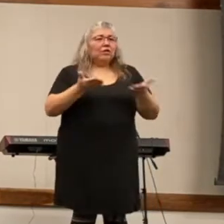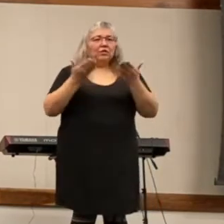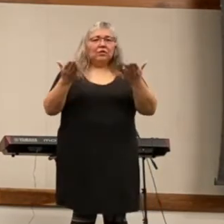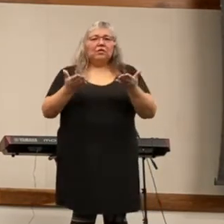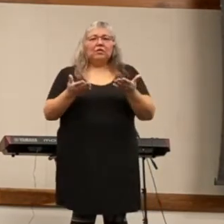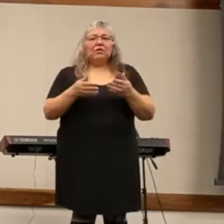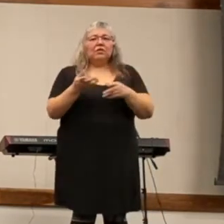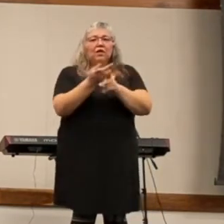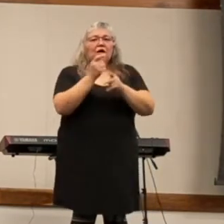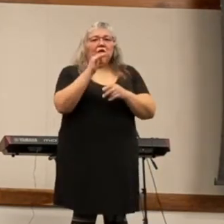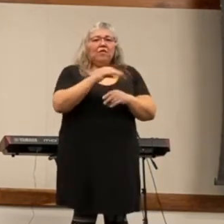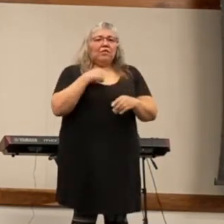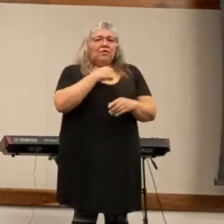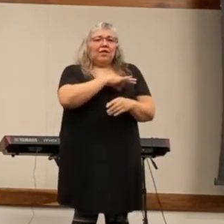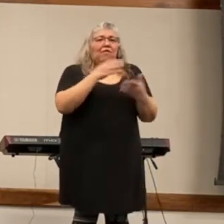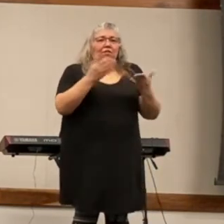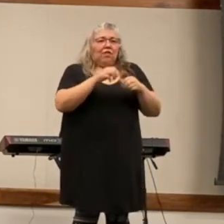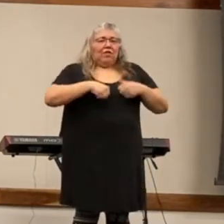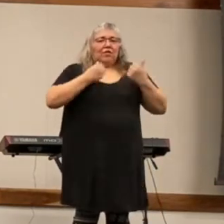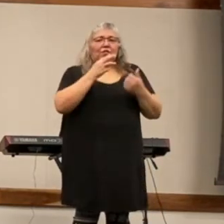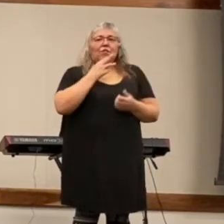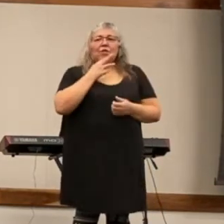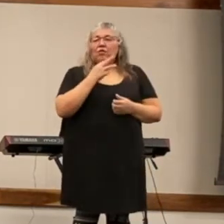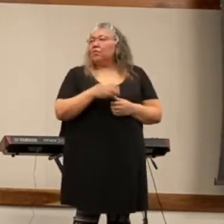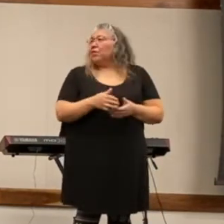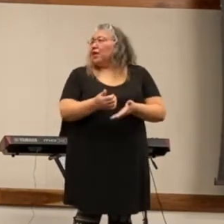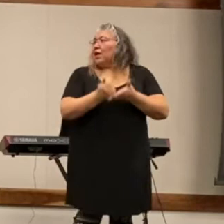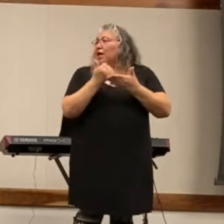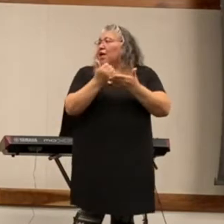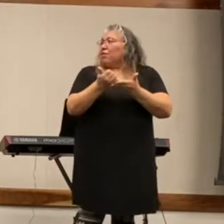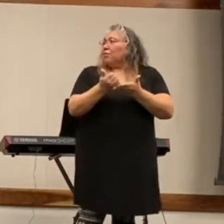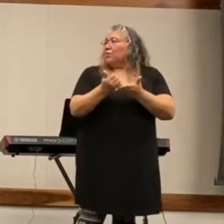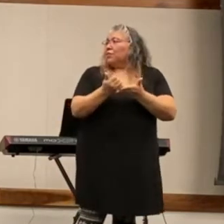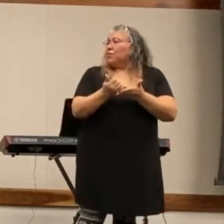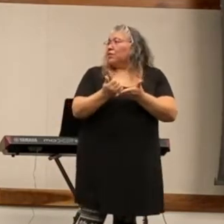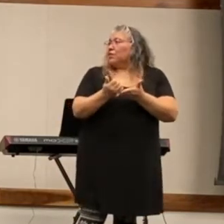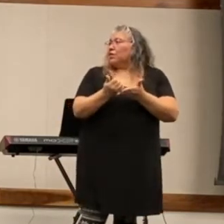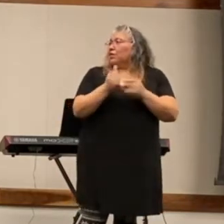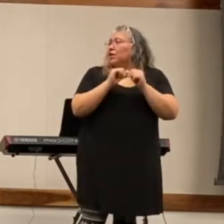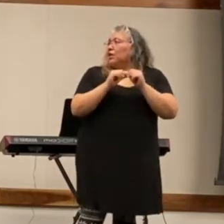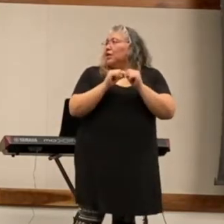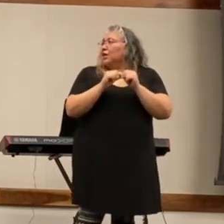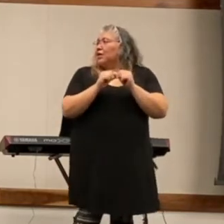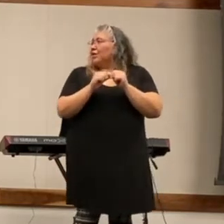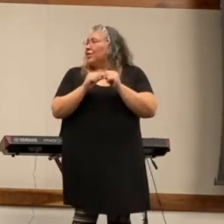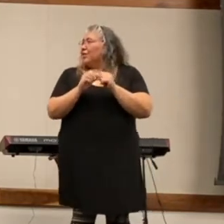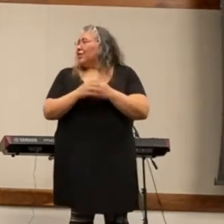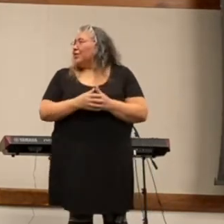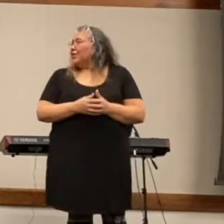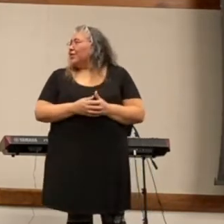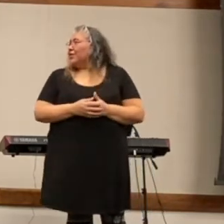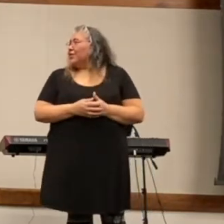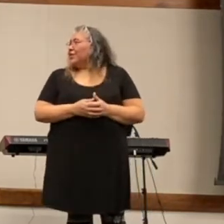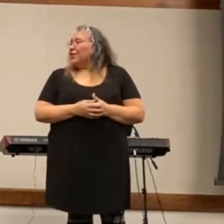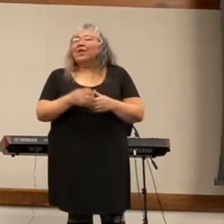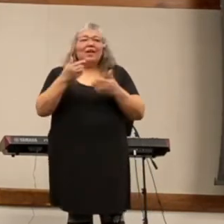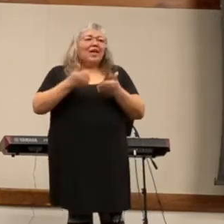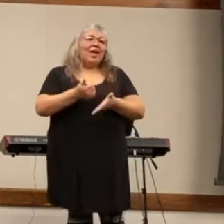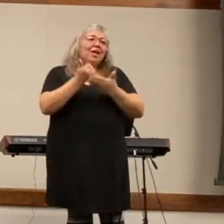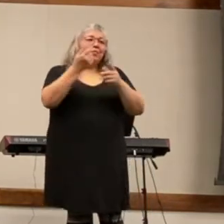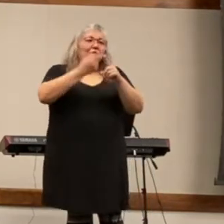the staff here at Living Water. It helps keep helps pay the